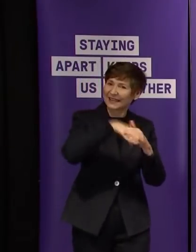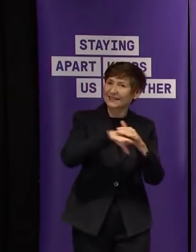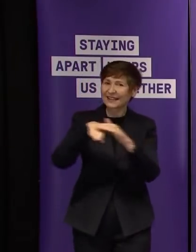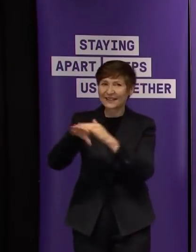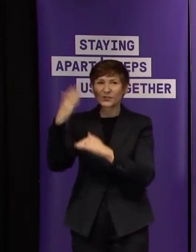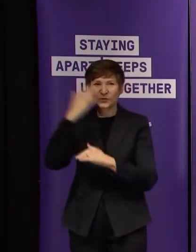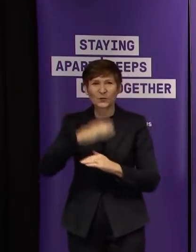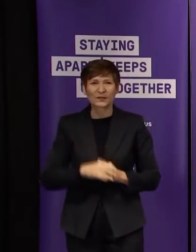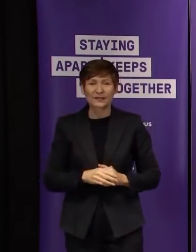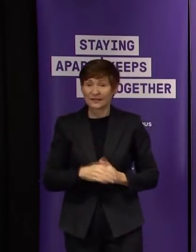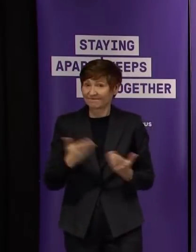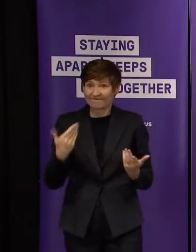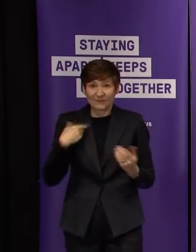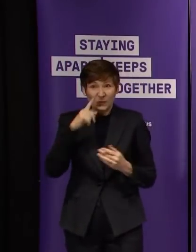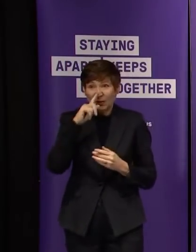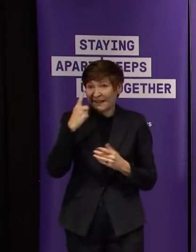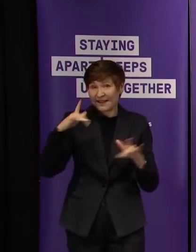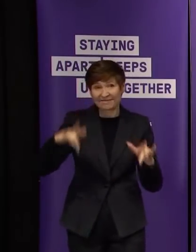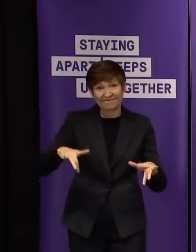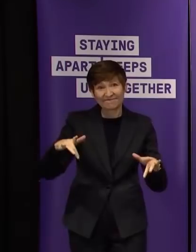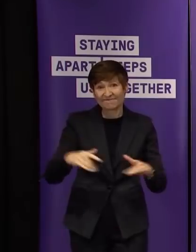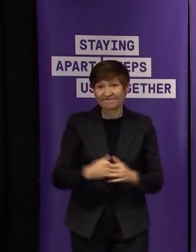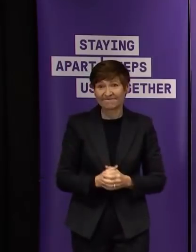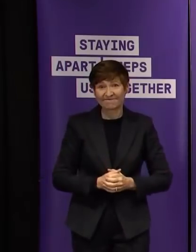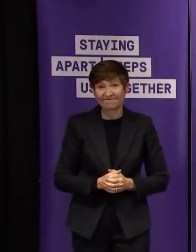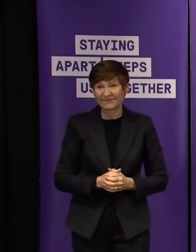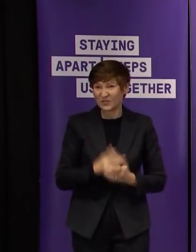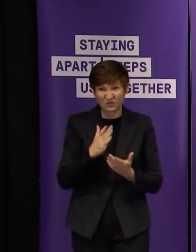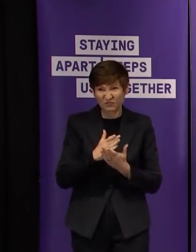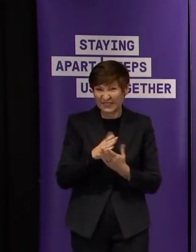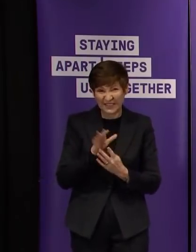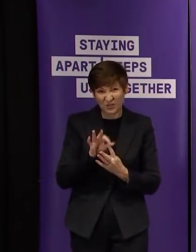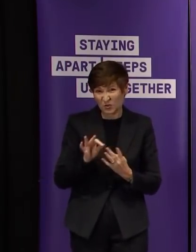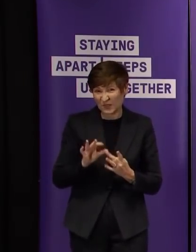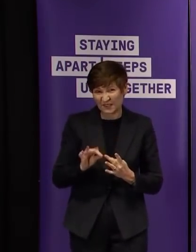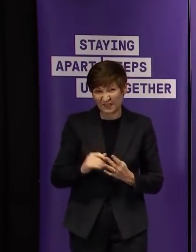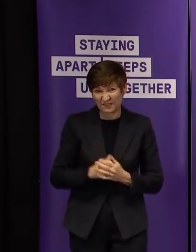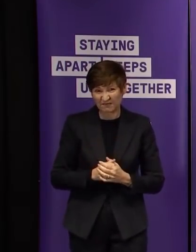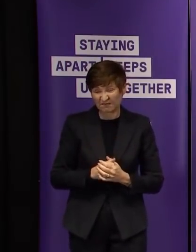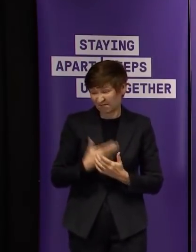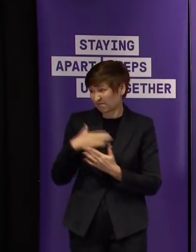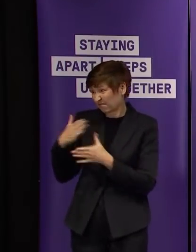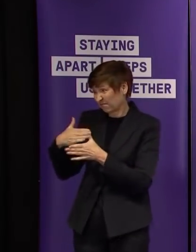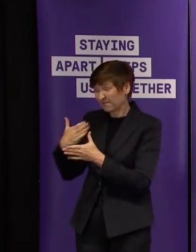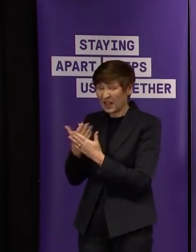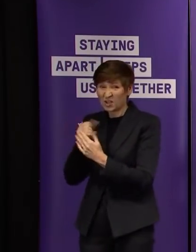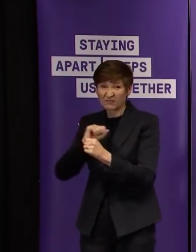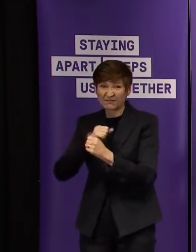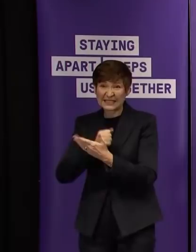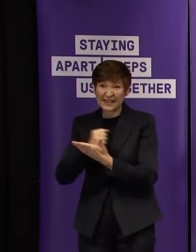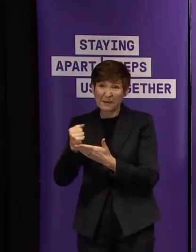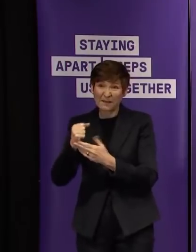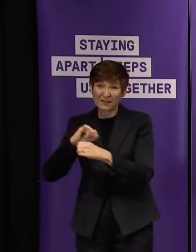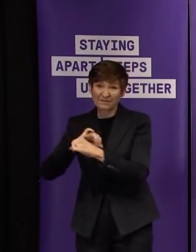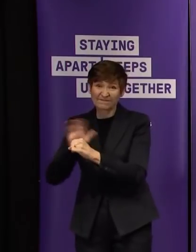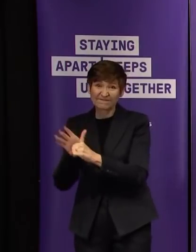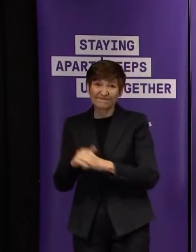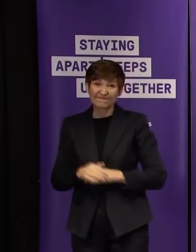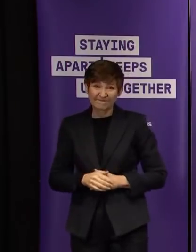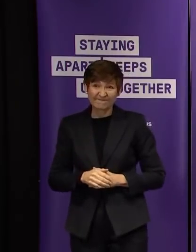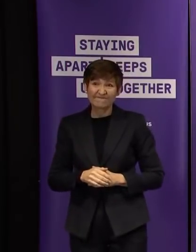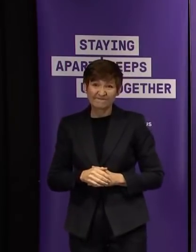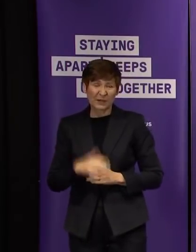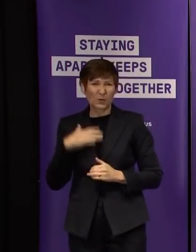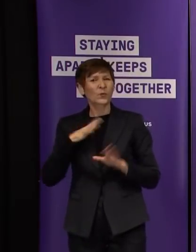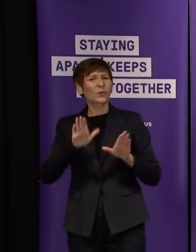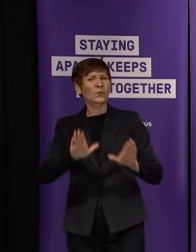cannot do that now. It's not a choice available to us. There may be decisions we'll make in the future, but that will be